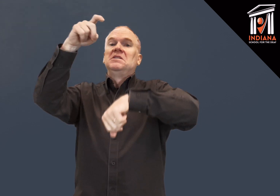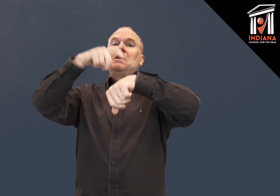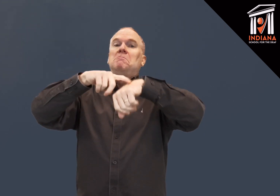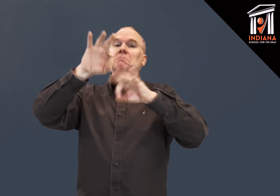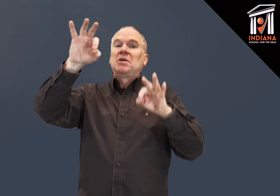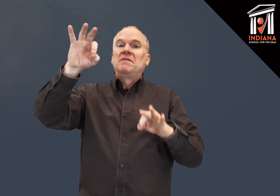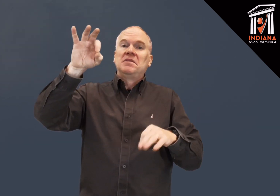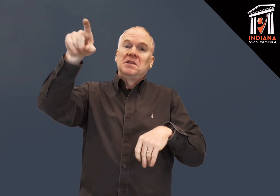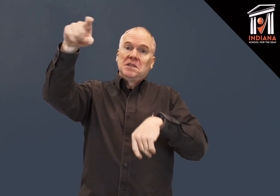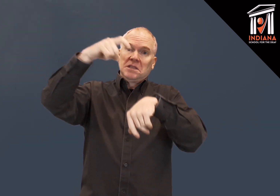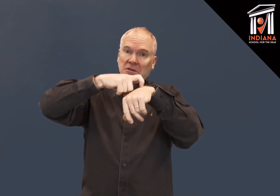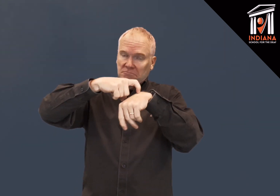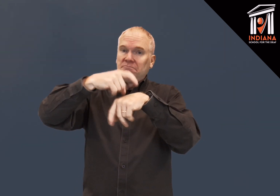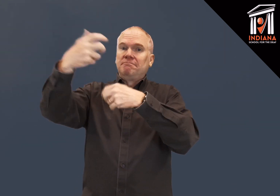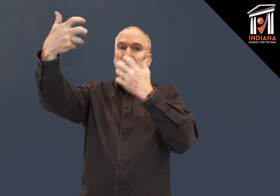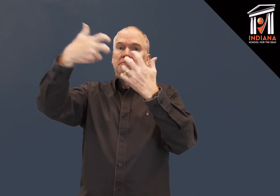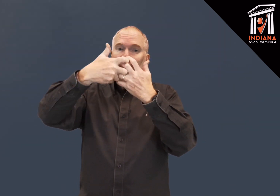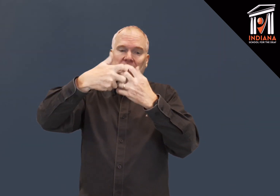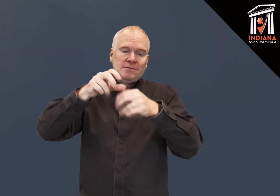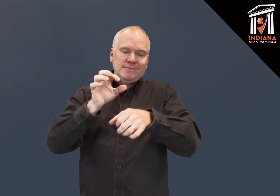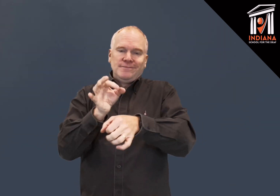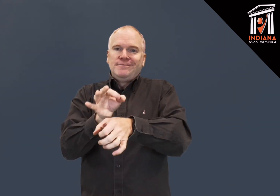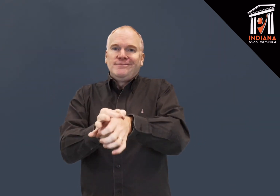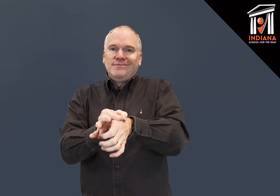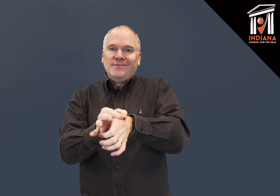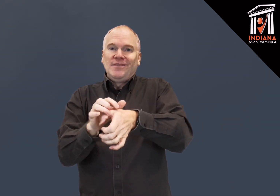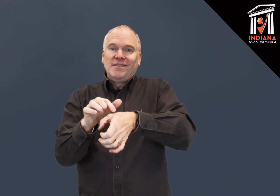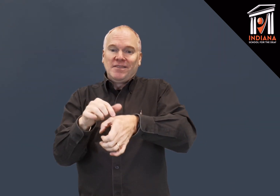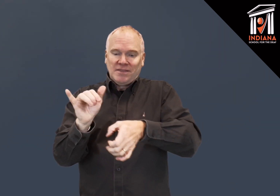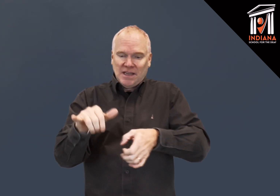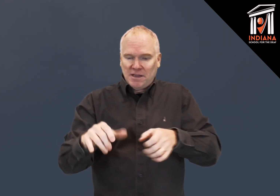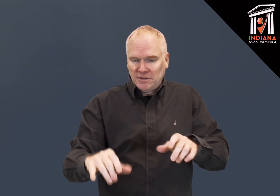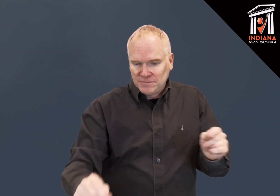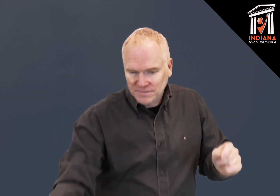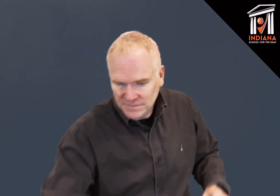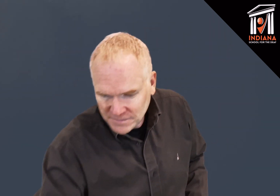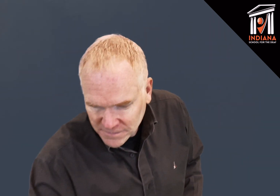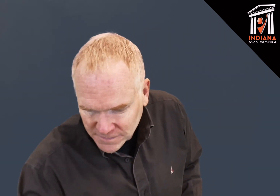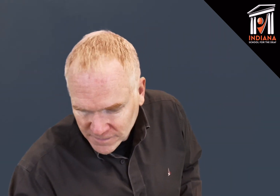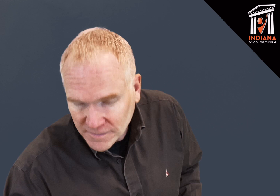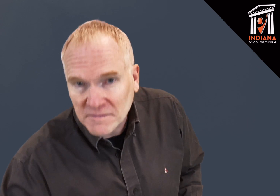down, played on my phone for a bit till 15 minutes had passed, according to my sticker,